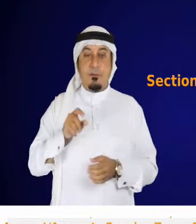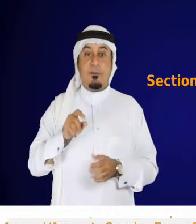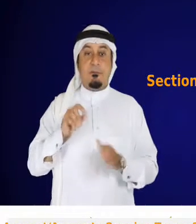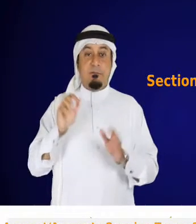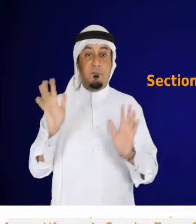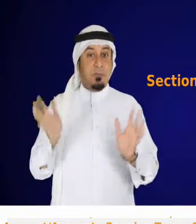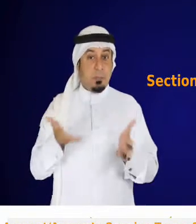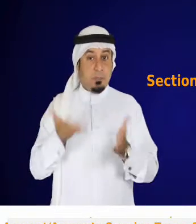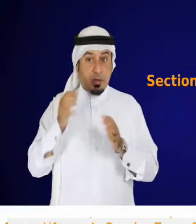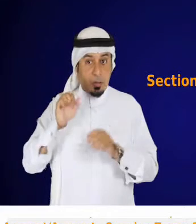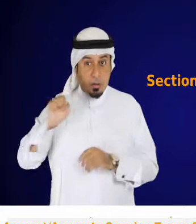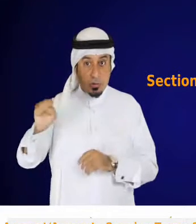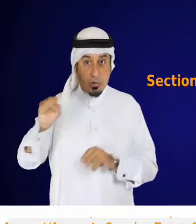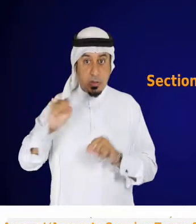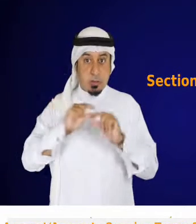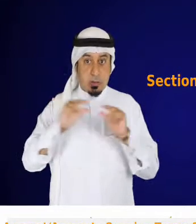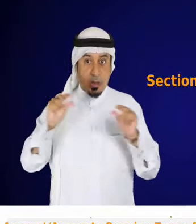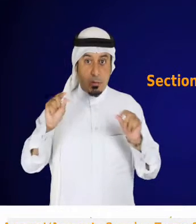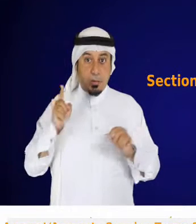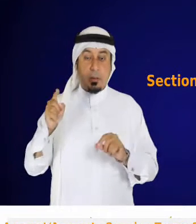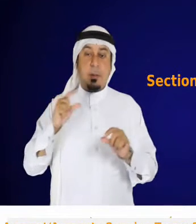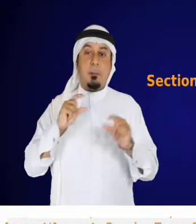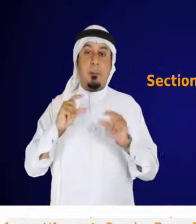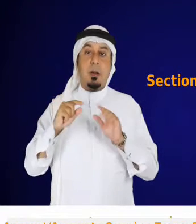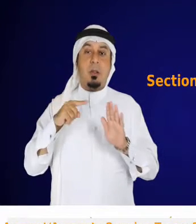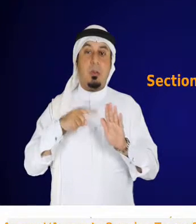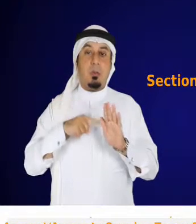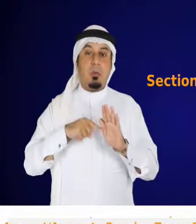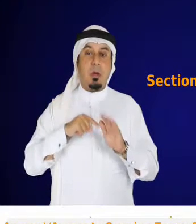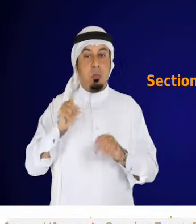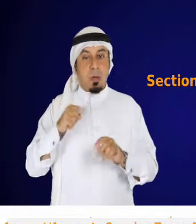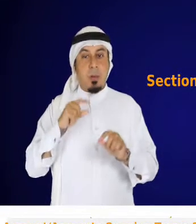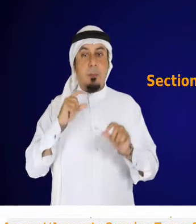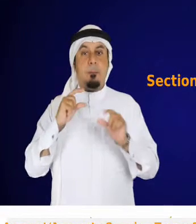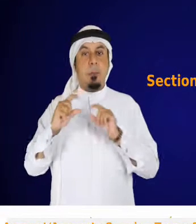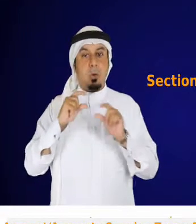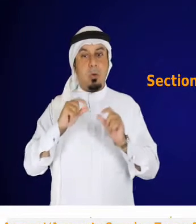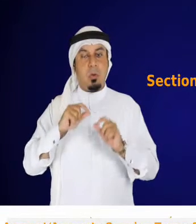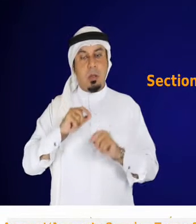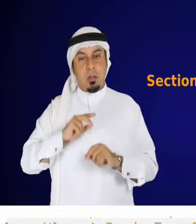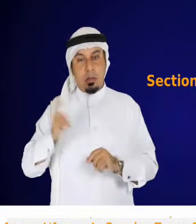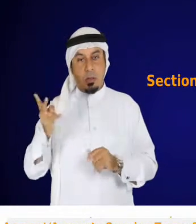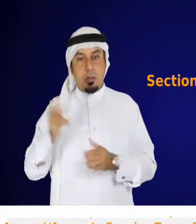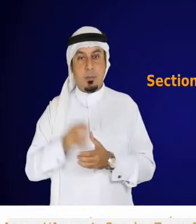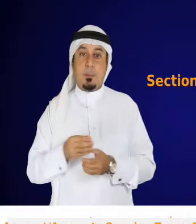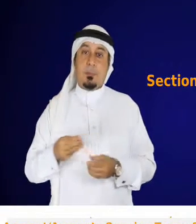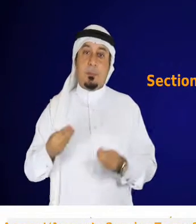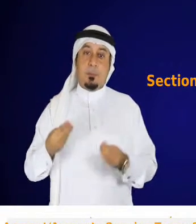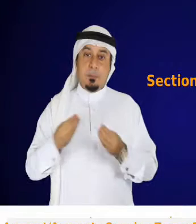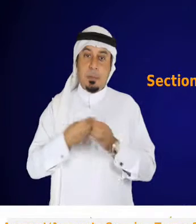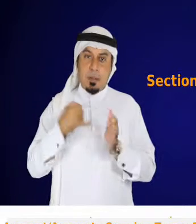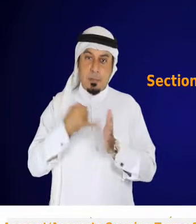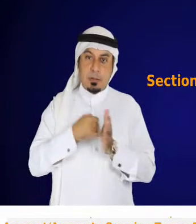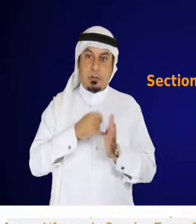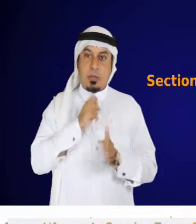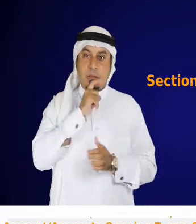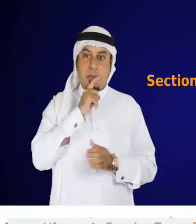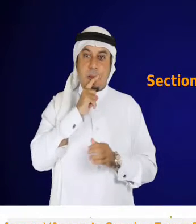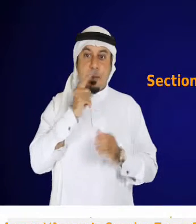national interest, including but not limited to Ministry of Interior, Criminal Laboratory Department, Criminal Investigation Department, Capital